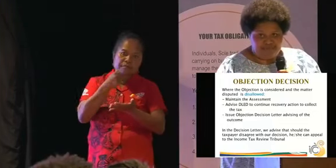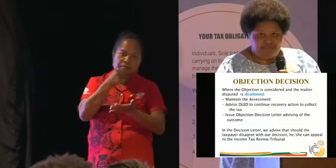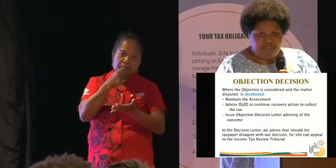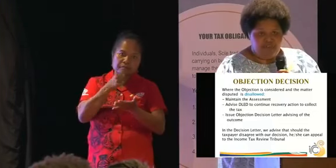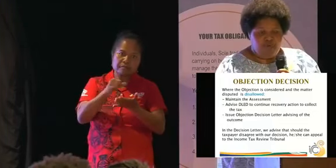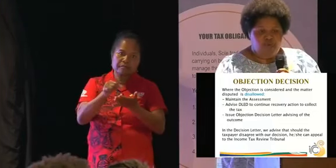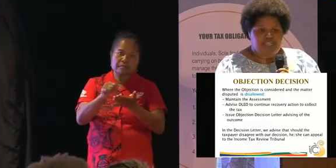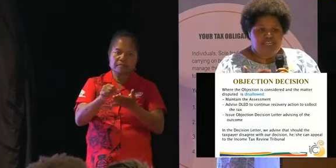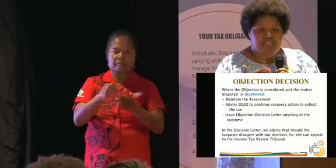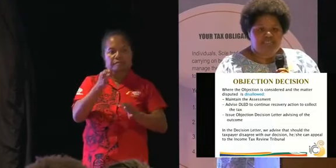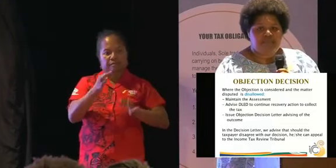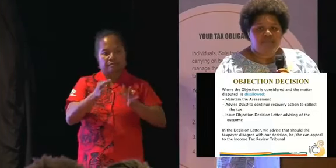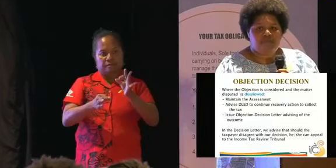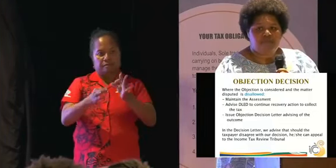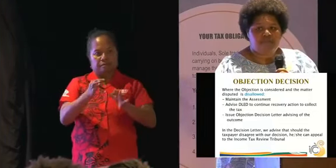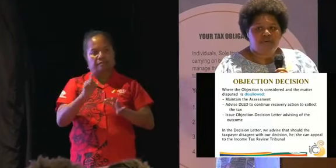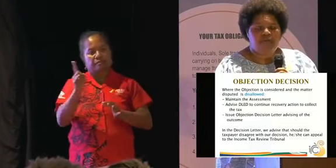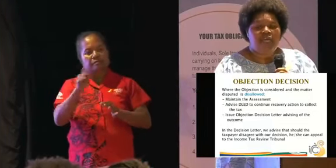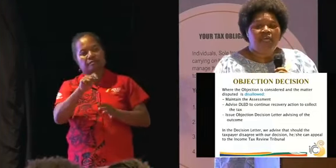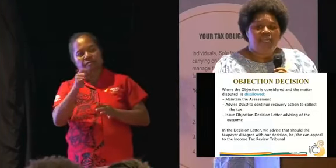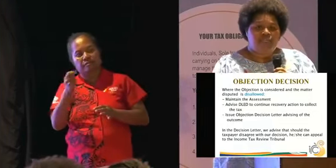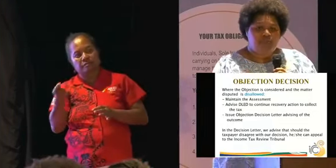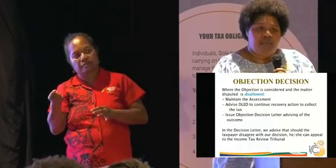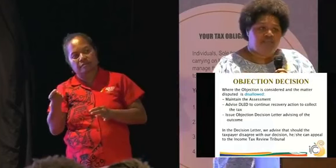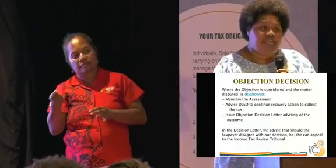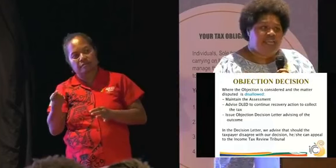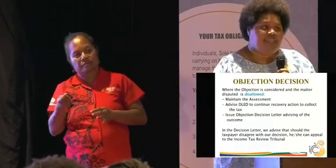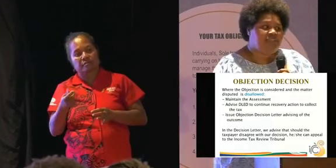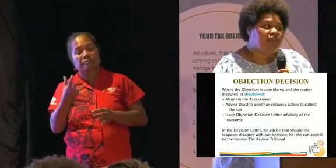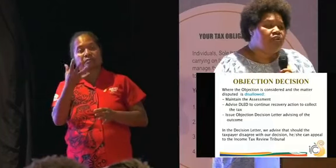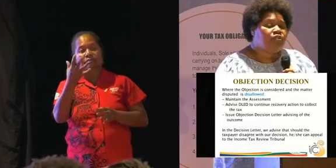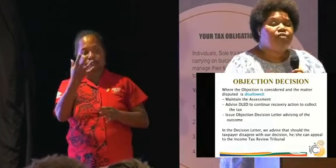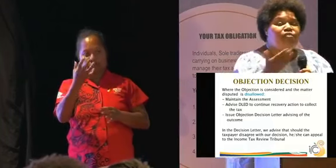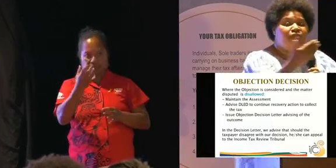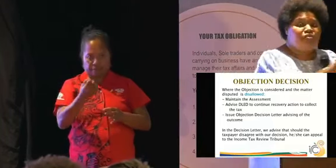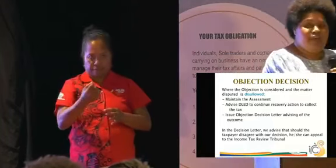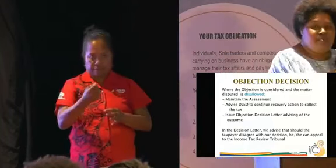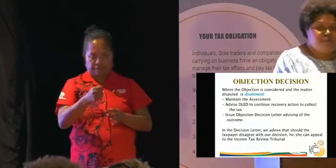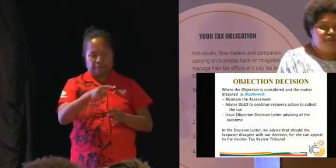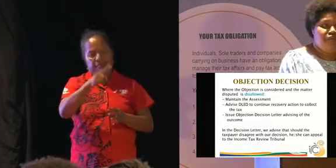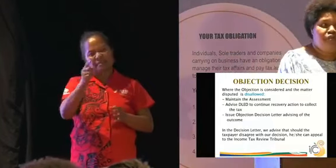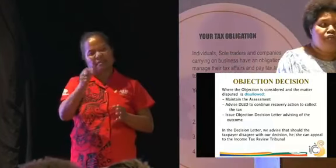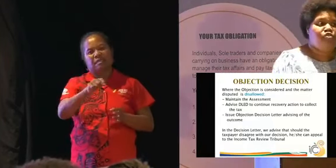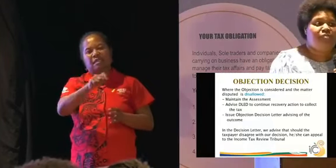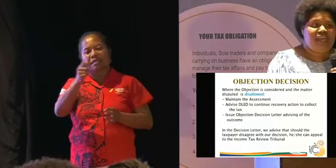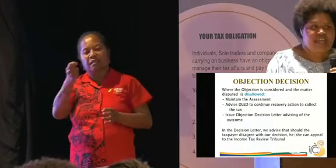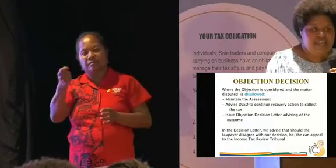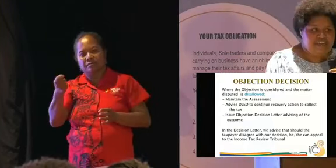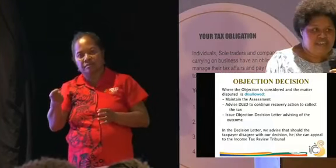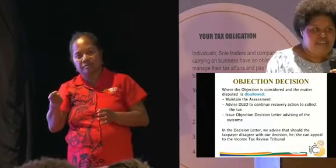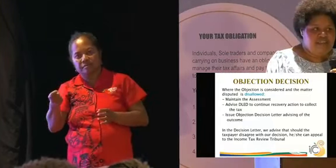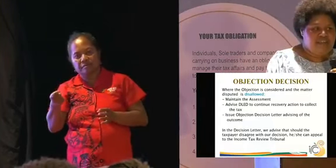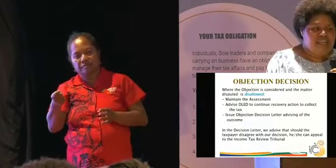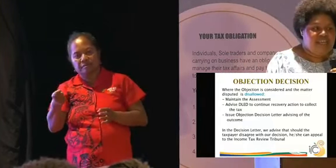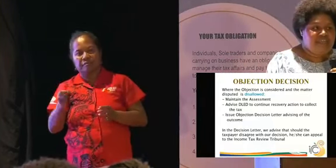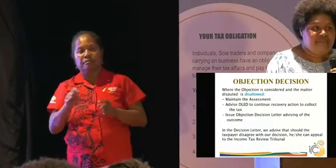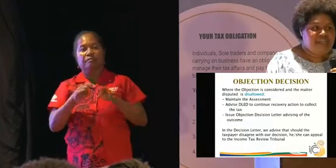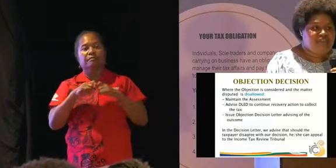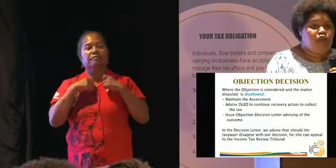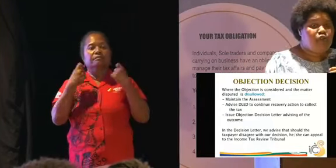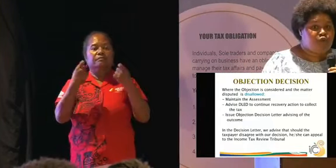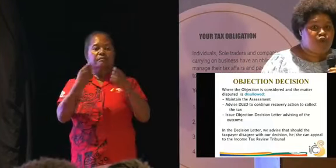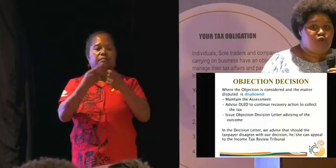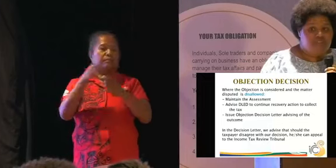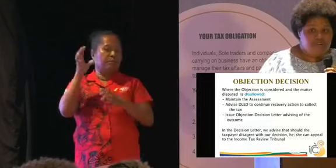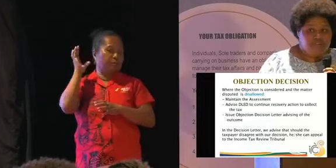it. What's next available for you is you have to take it to the review tribunal to be heard in the